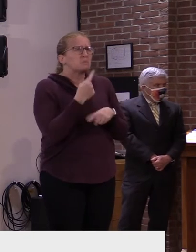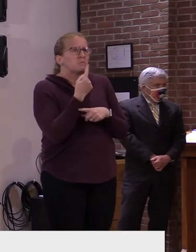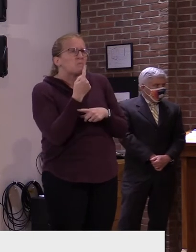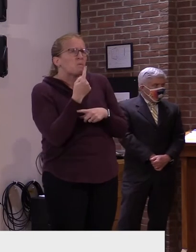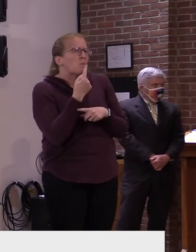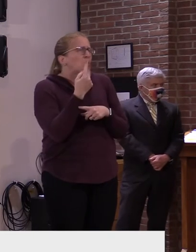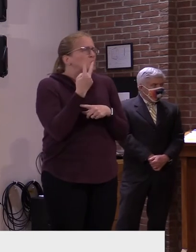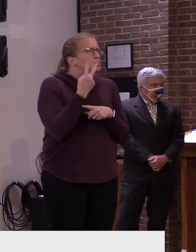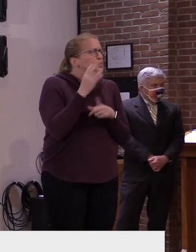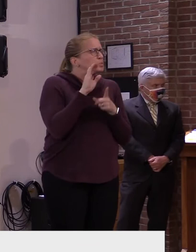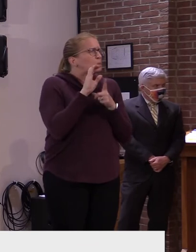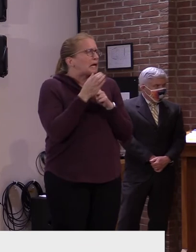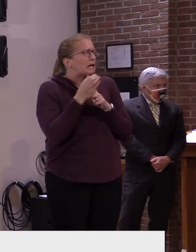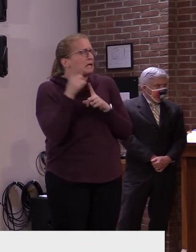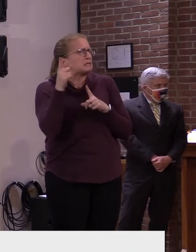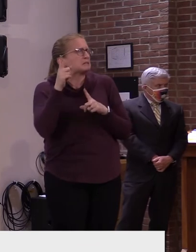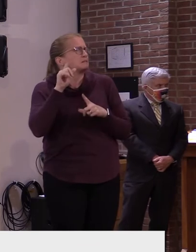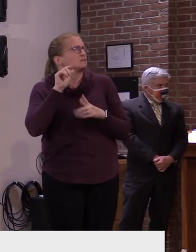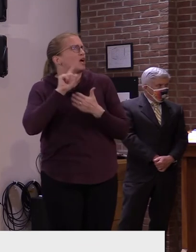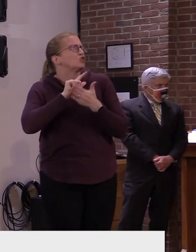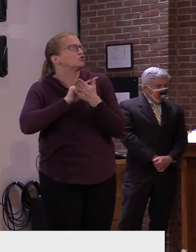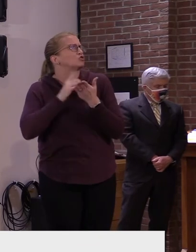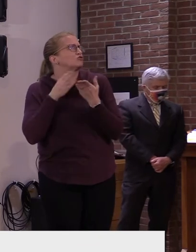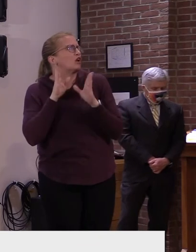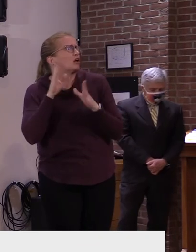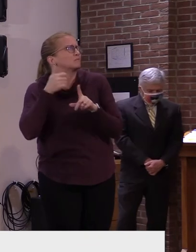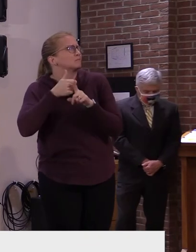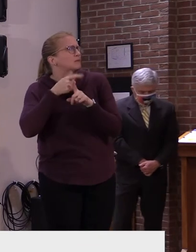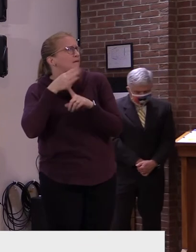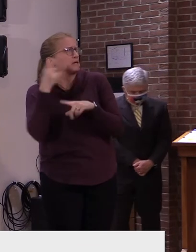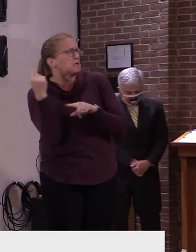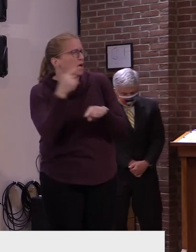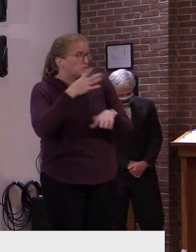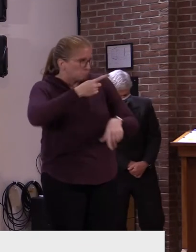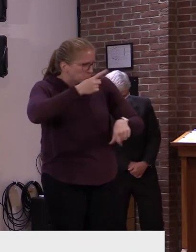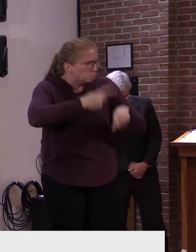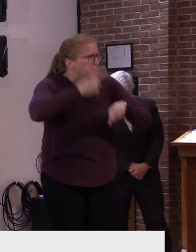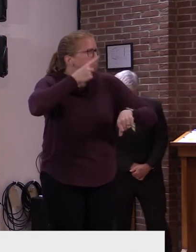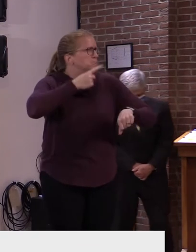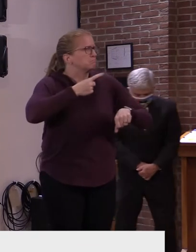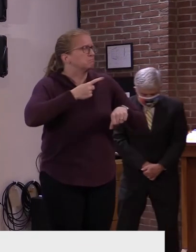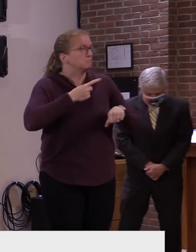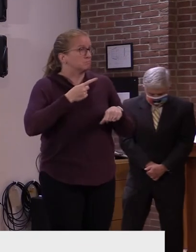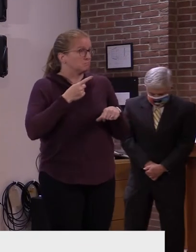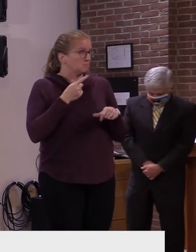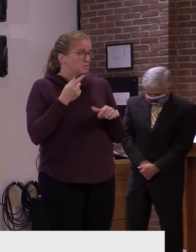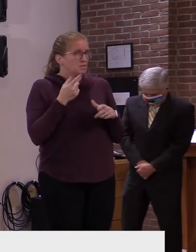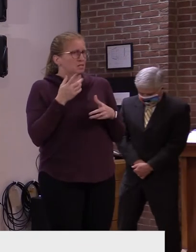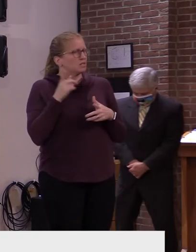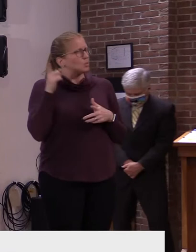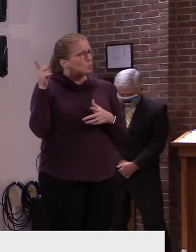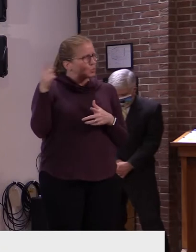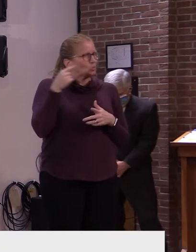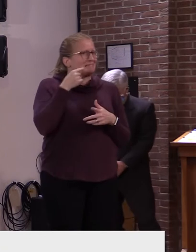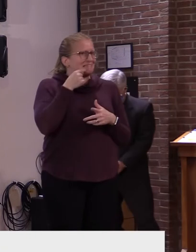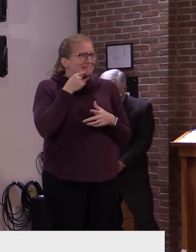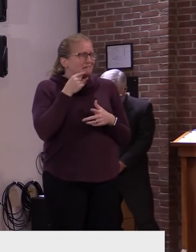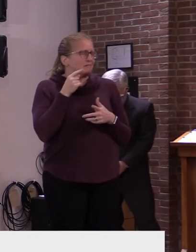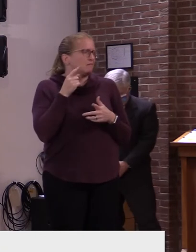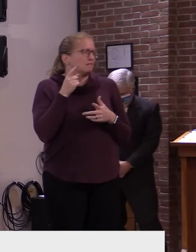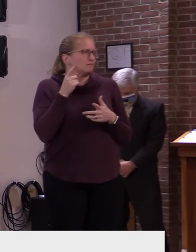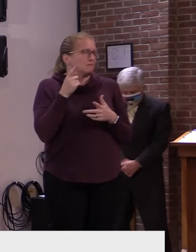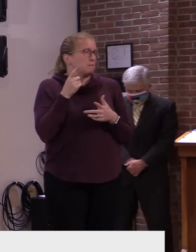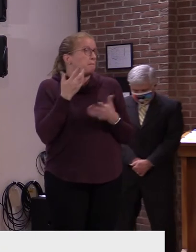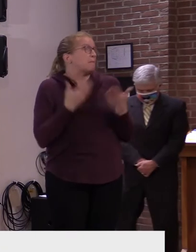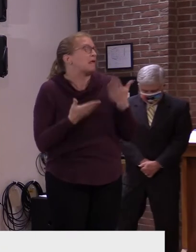involved i'm wondering what the threshold you mentioned you know there has to be sort of a repeated violation we